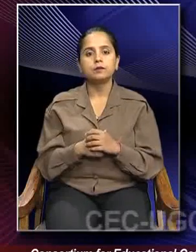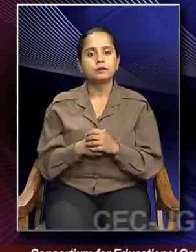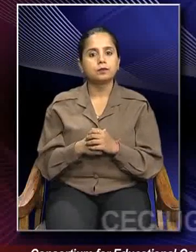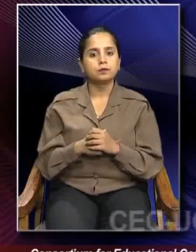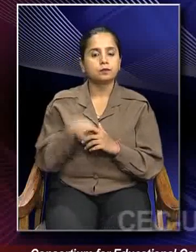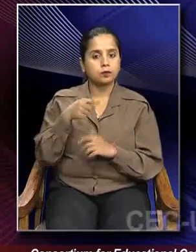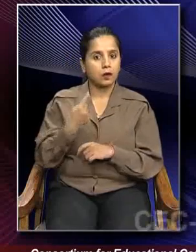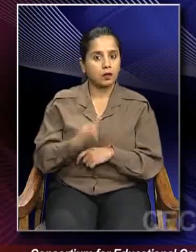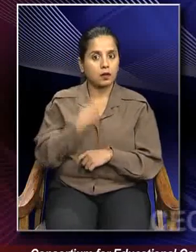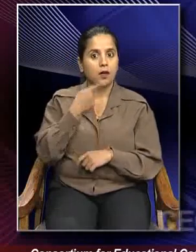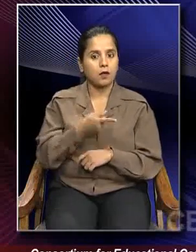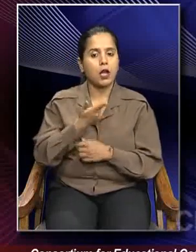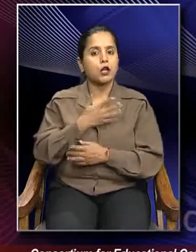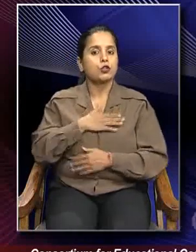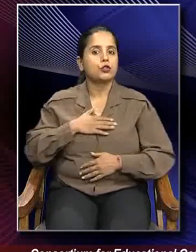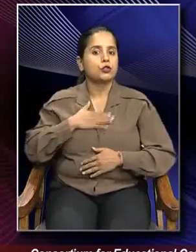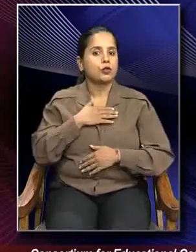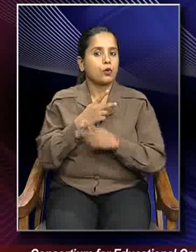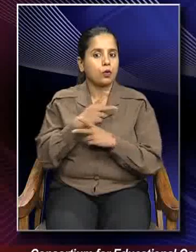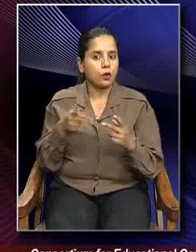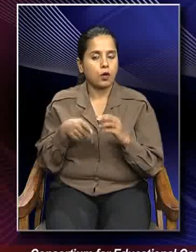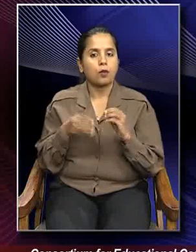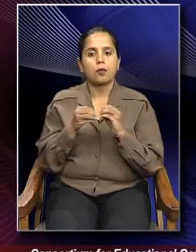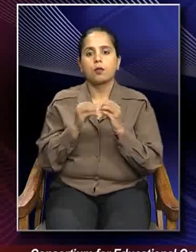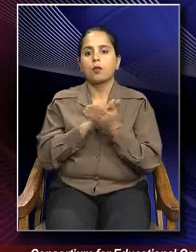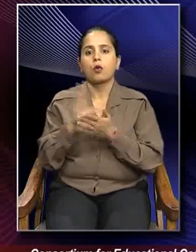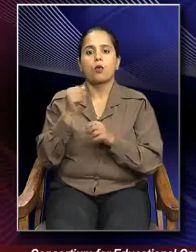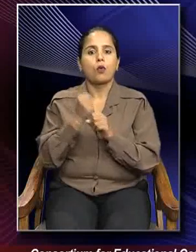The self is the enjoyer, it is the bhokta.